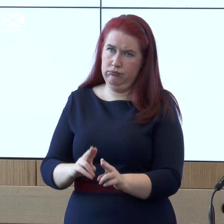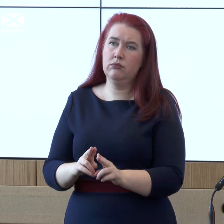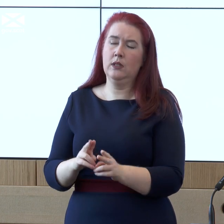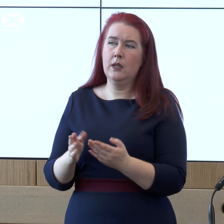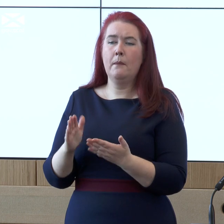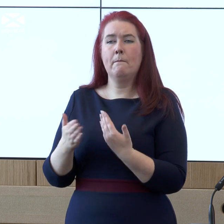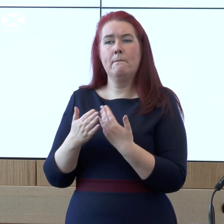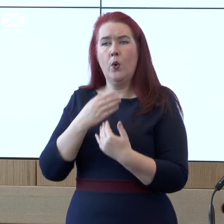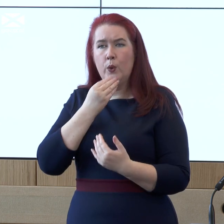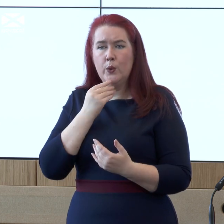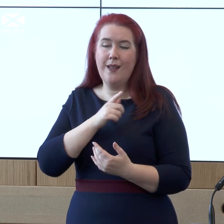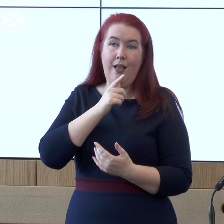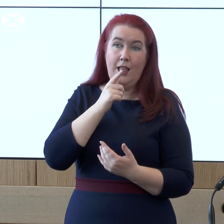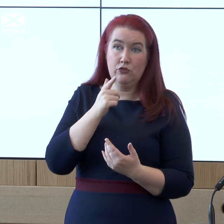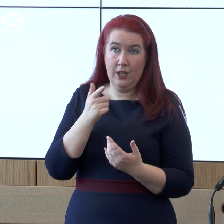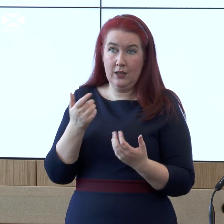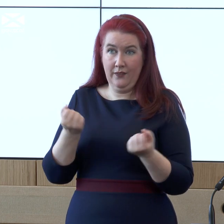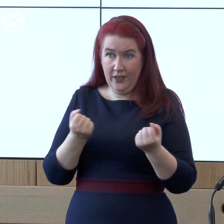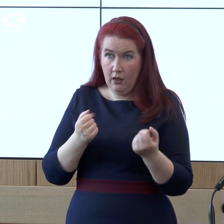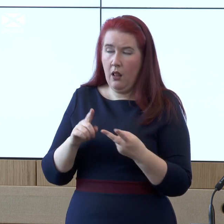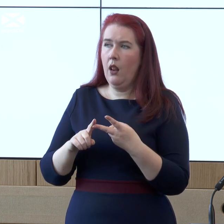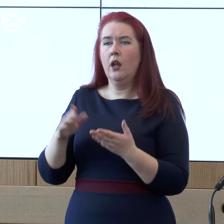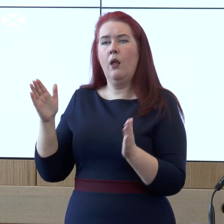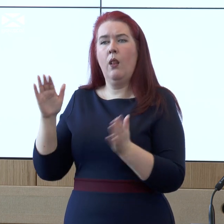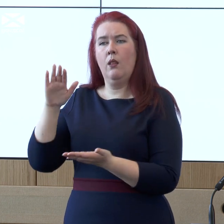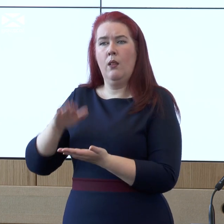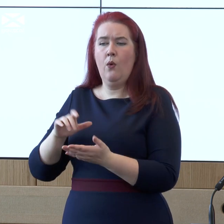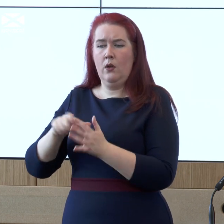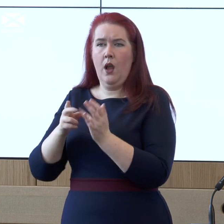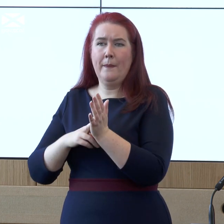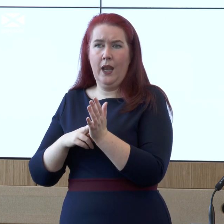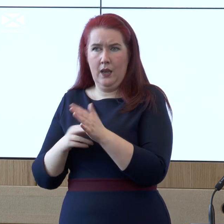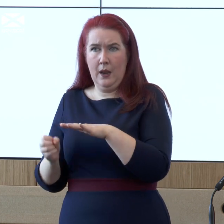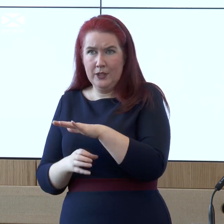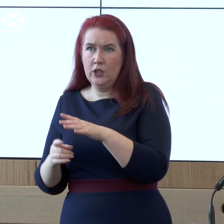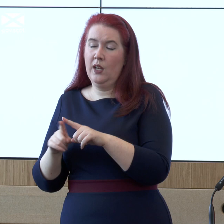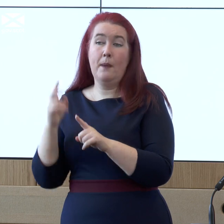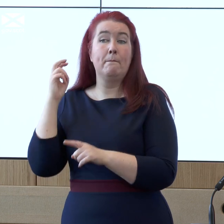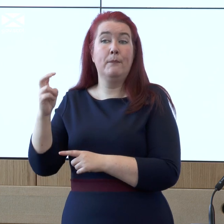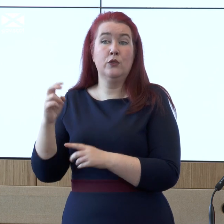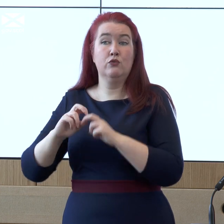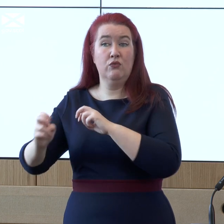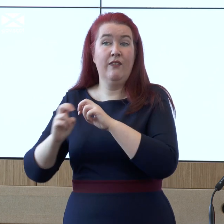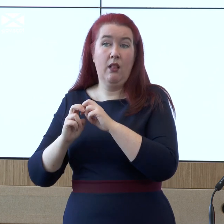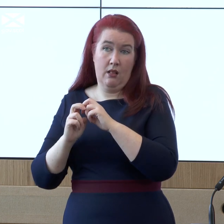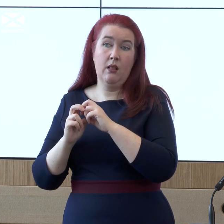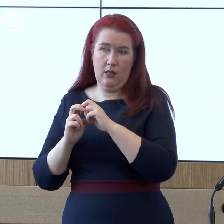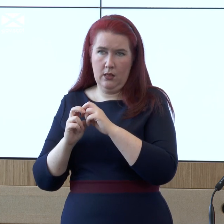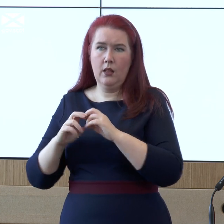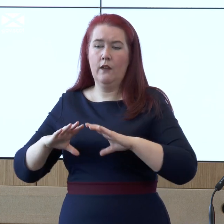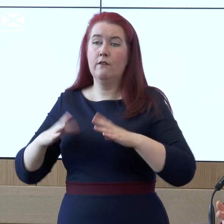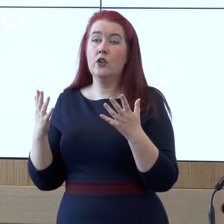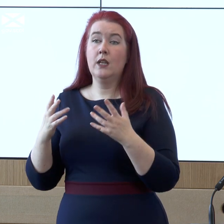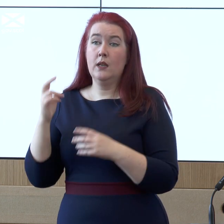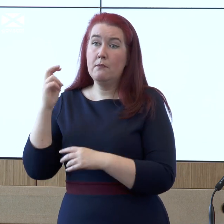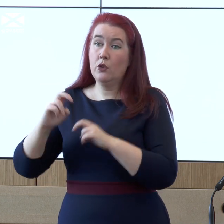more use of electric vehicles and low carbon emission vehicles as well. Bus travel, extending free bus travel to